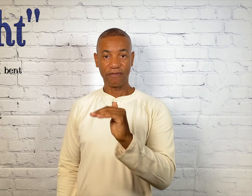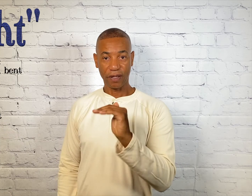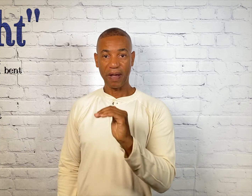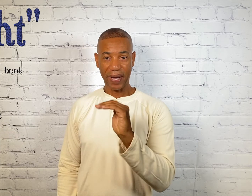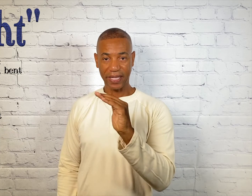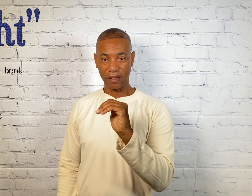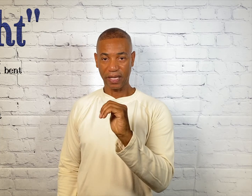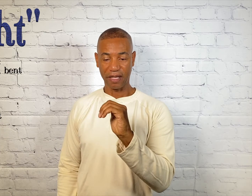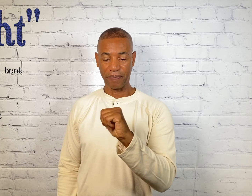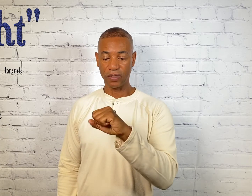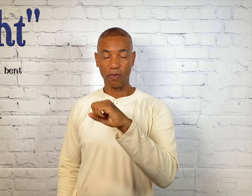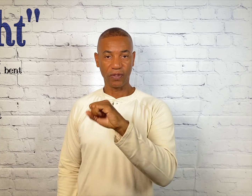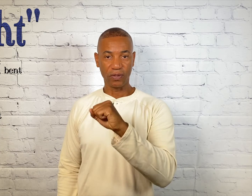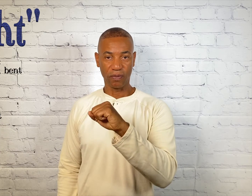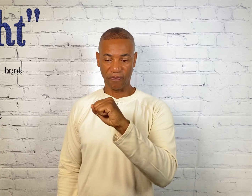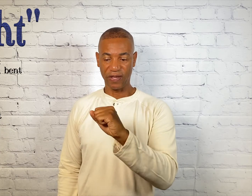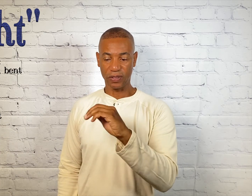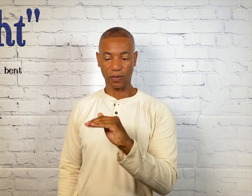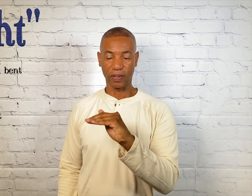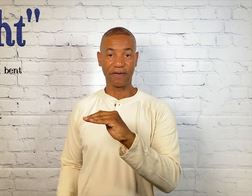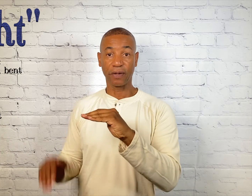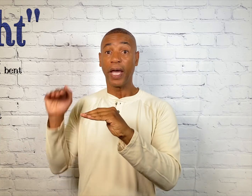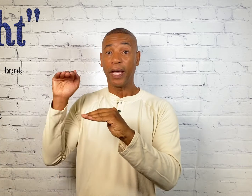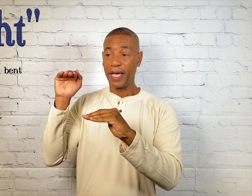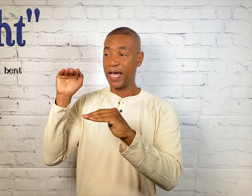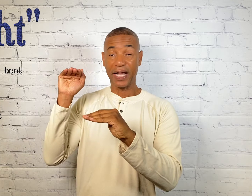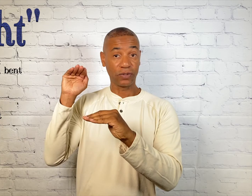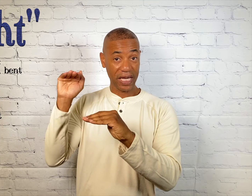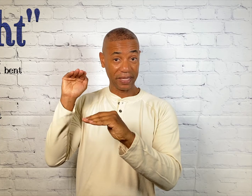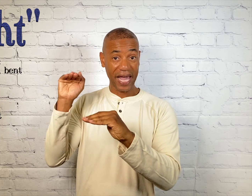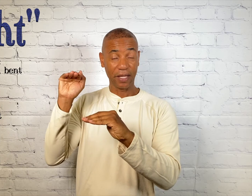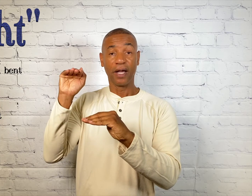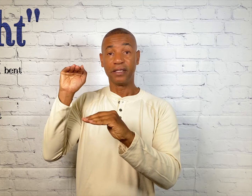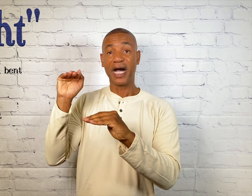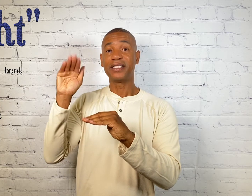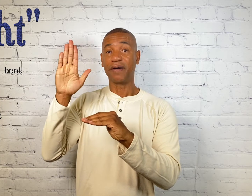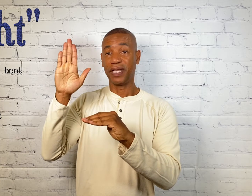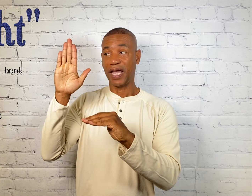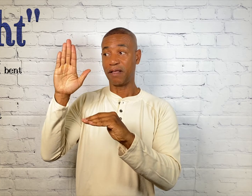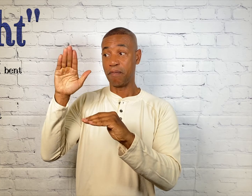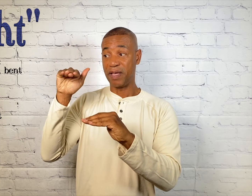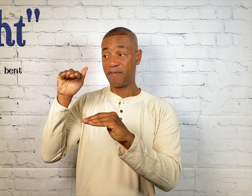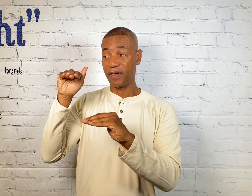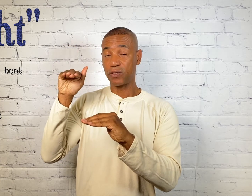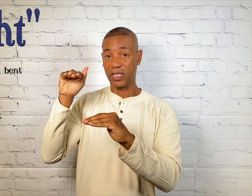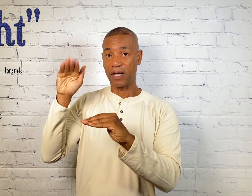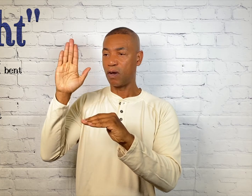my body, kind of bent over. You could do it with a fist or whatever. And I'll take that non-dominant hand, bend the fingers down, almost